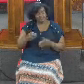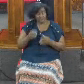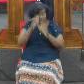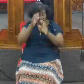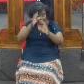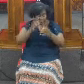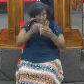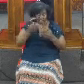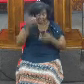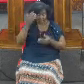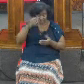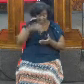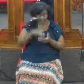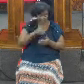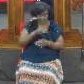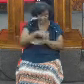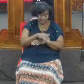thank you.